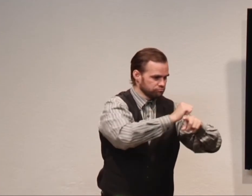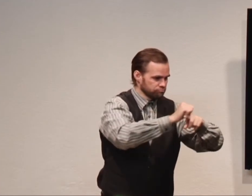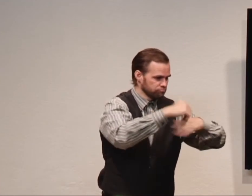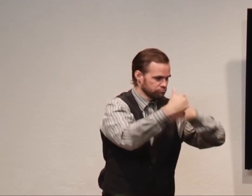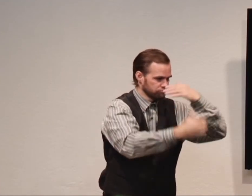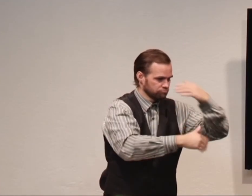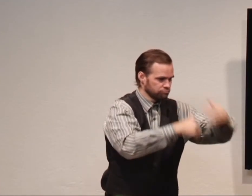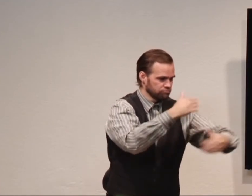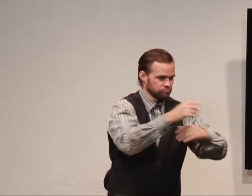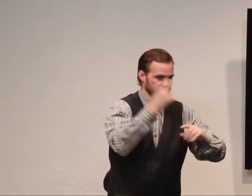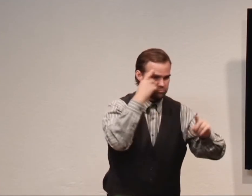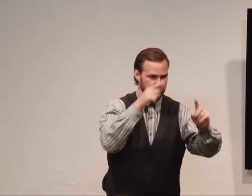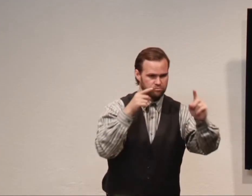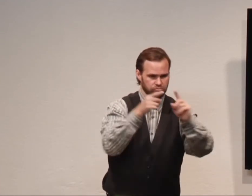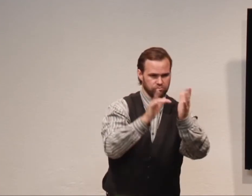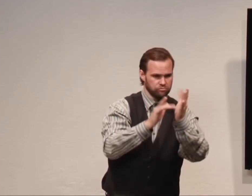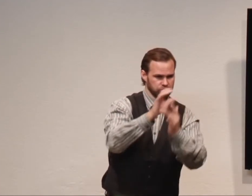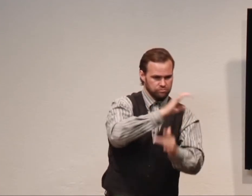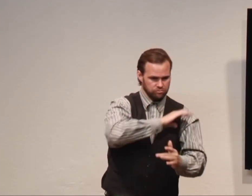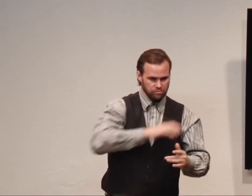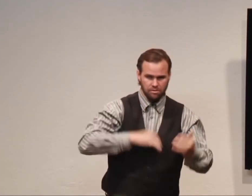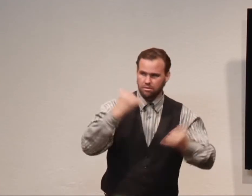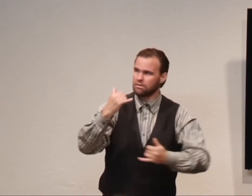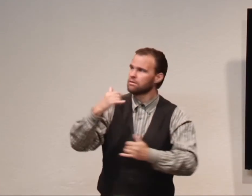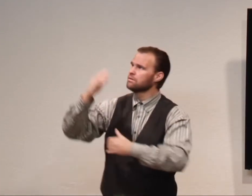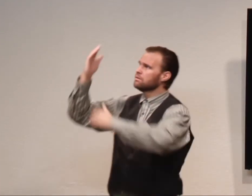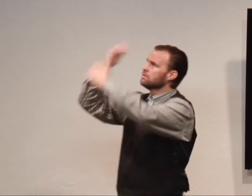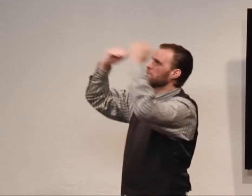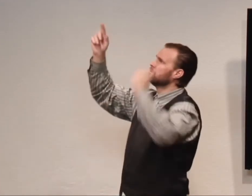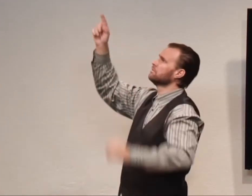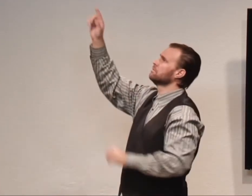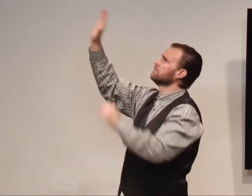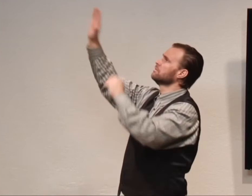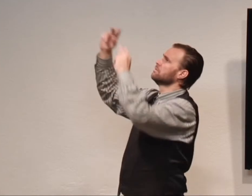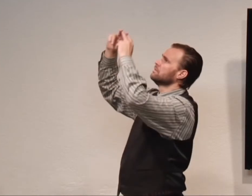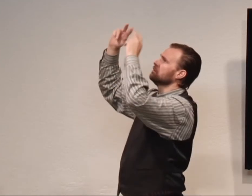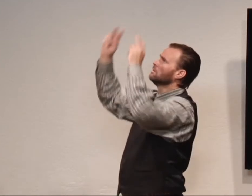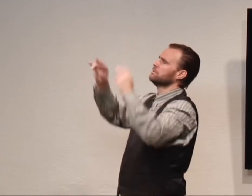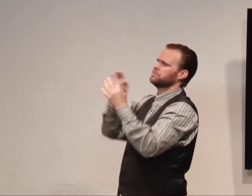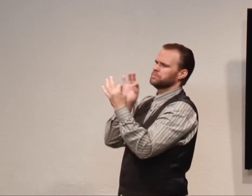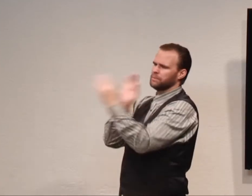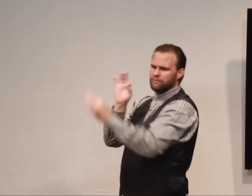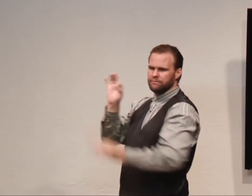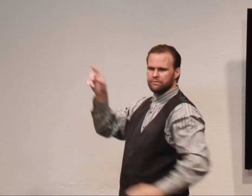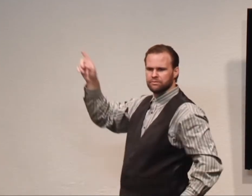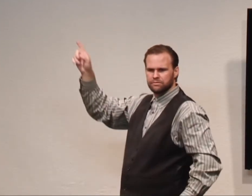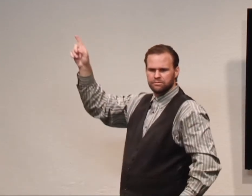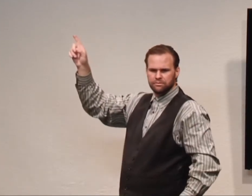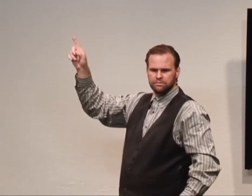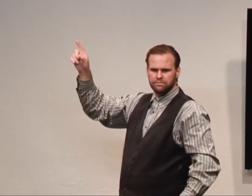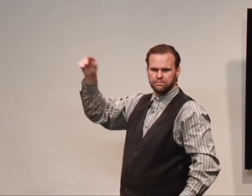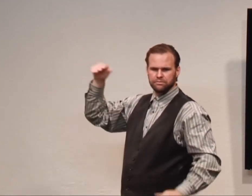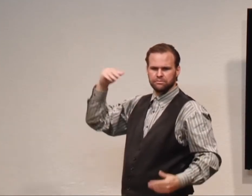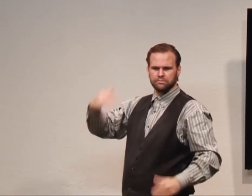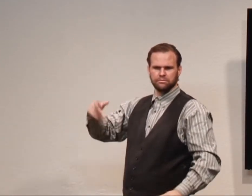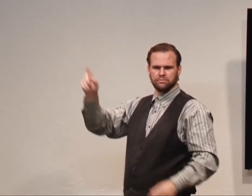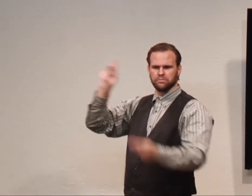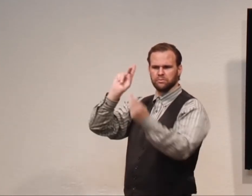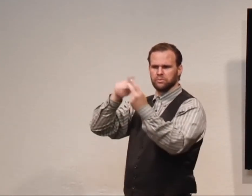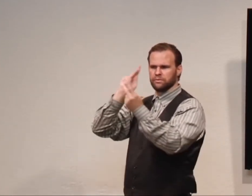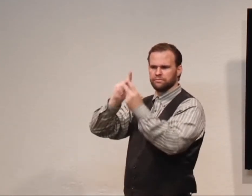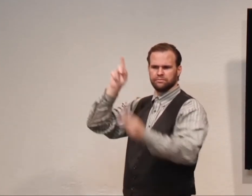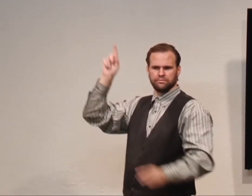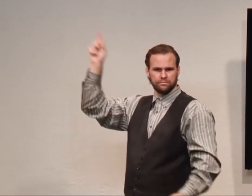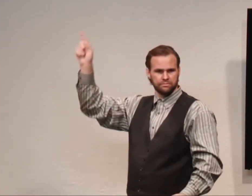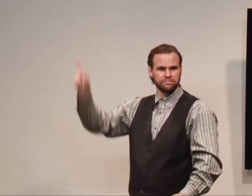of things that are in heaven, all pointing to Jesus Christ. But in heaven, Jesus Christ has entered a perfect